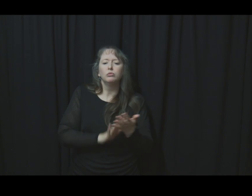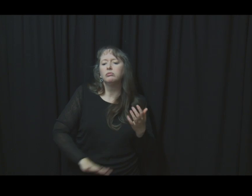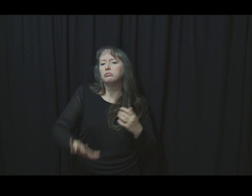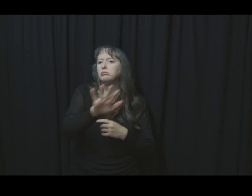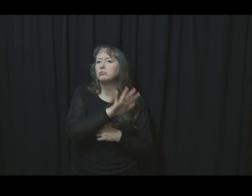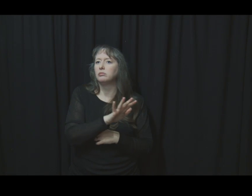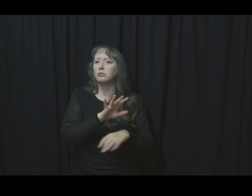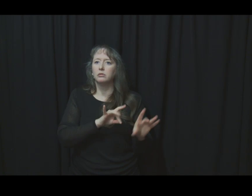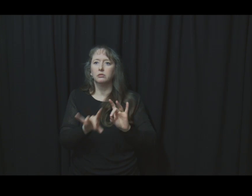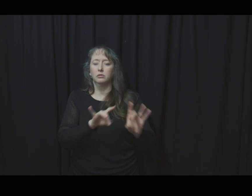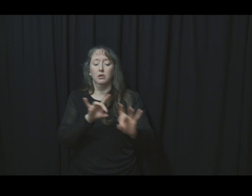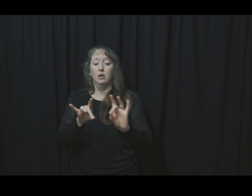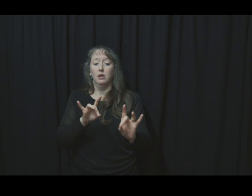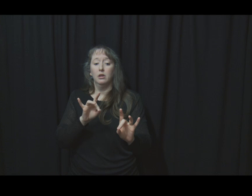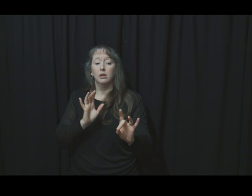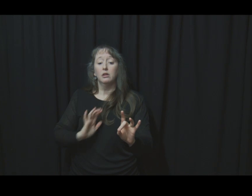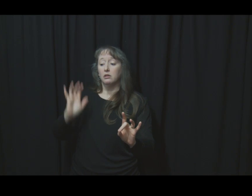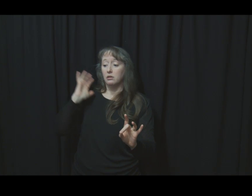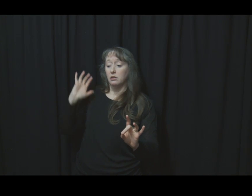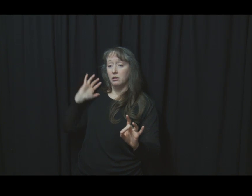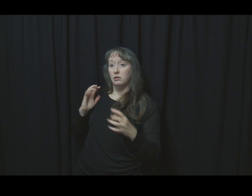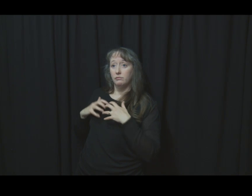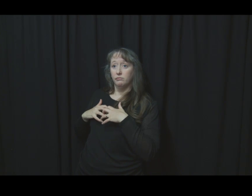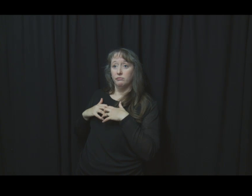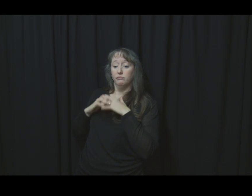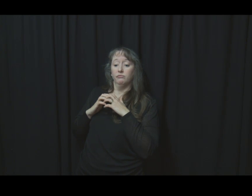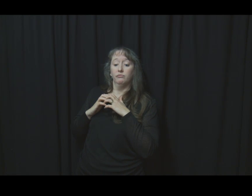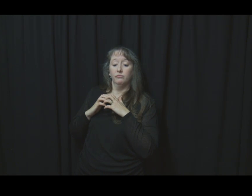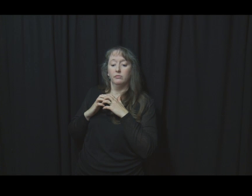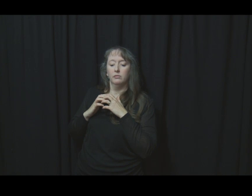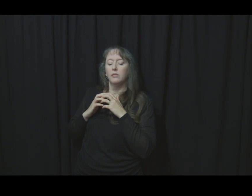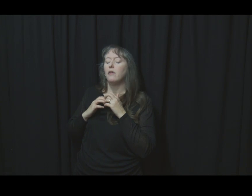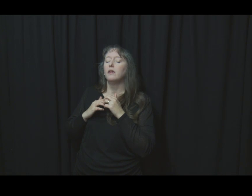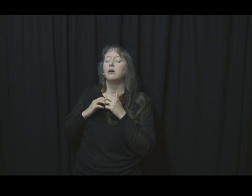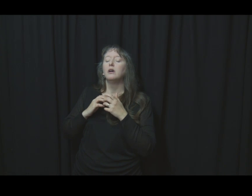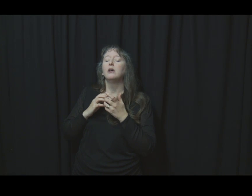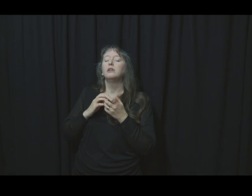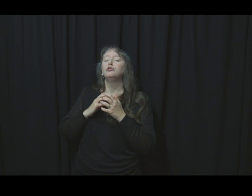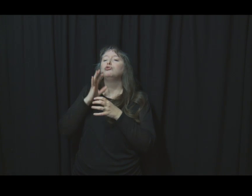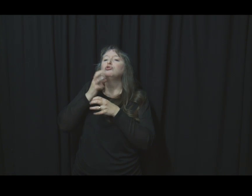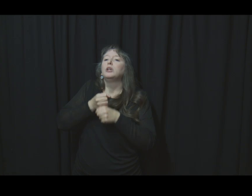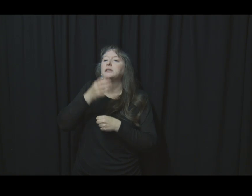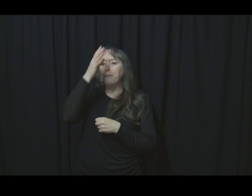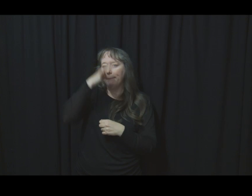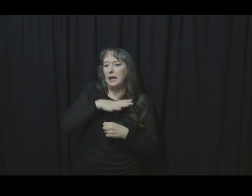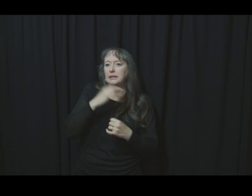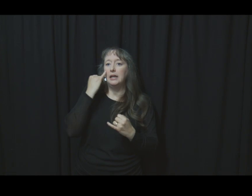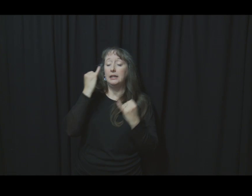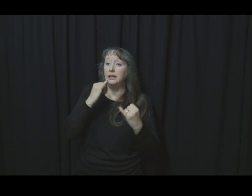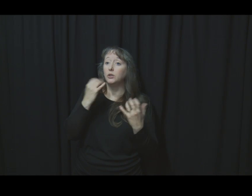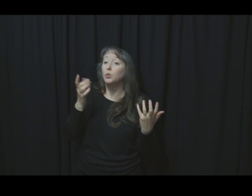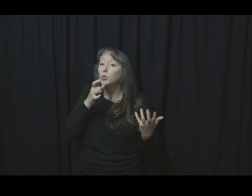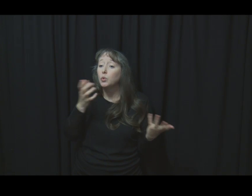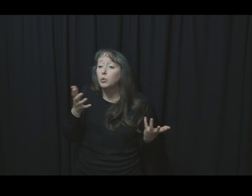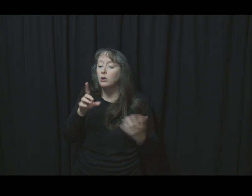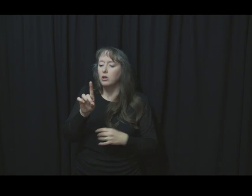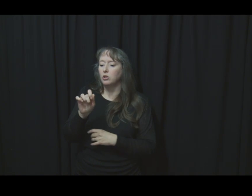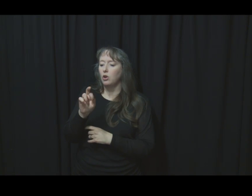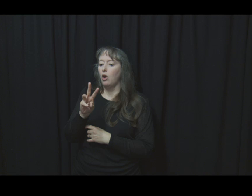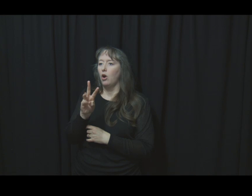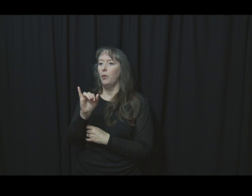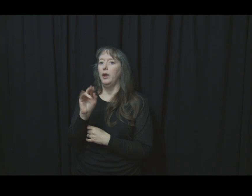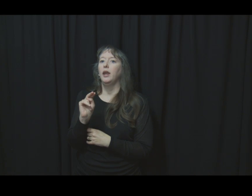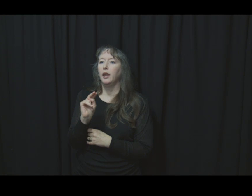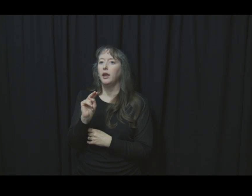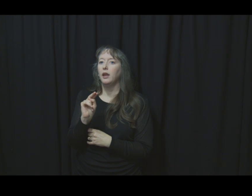origins or historical science is based upon man's ideas about the past, for instance, the ideas of Darwin. And our research has found that